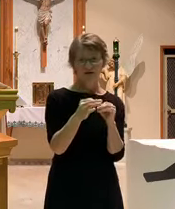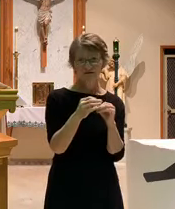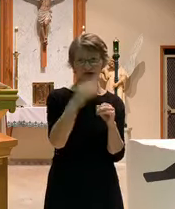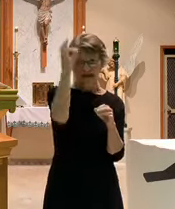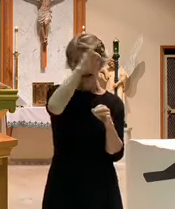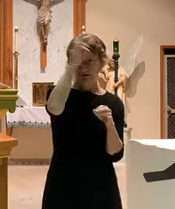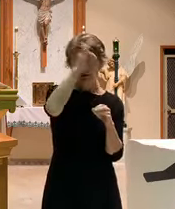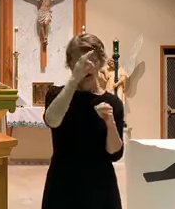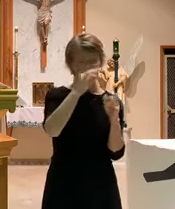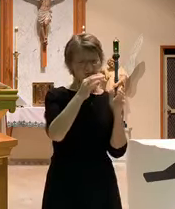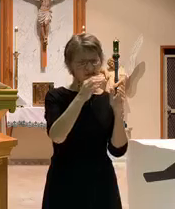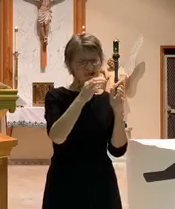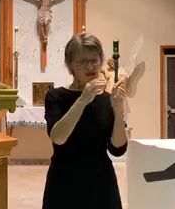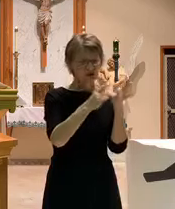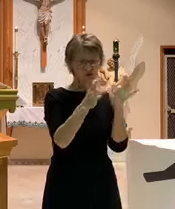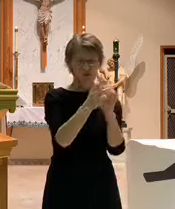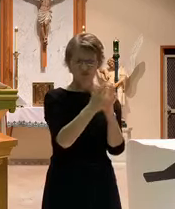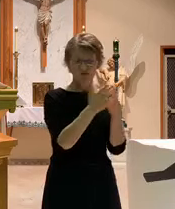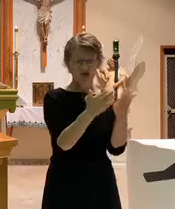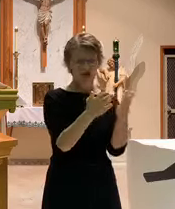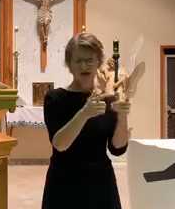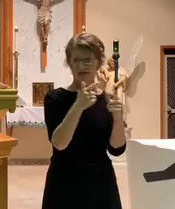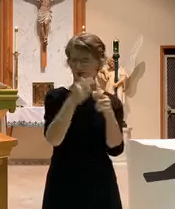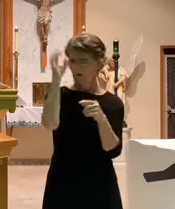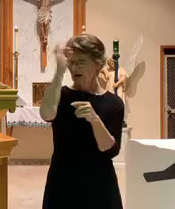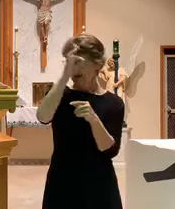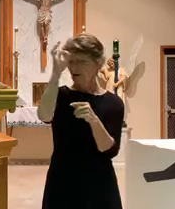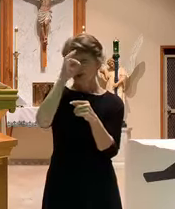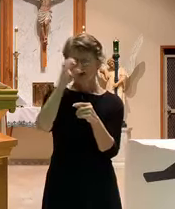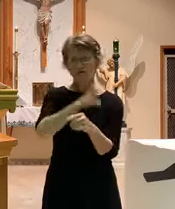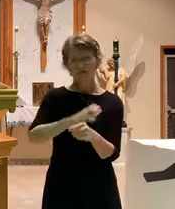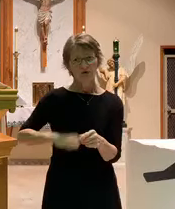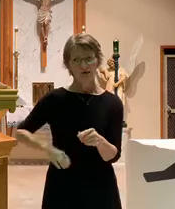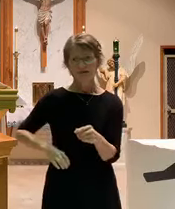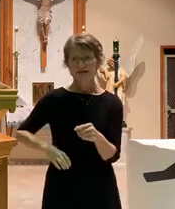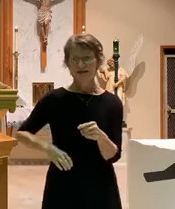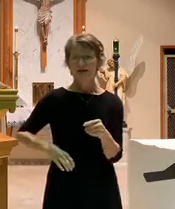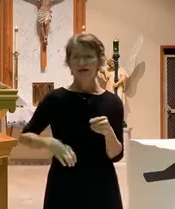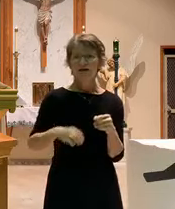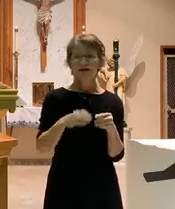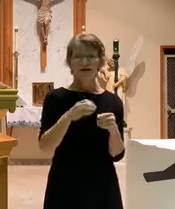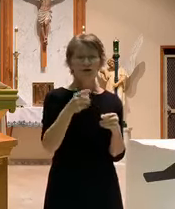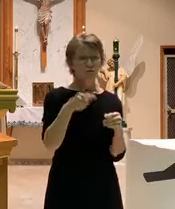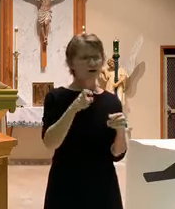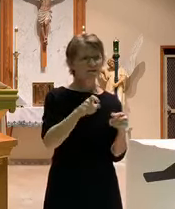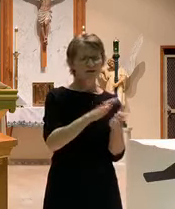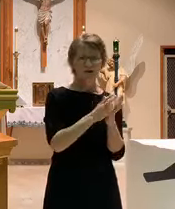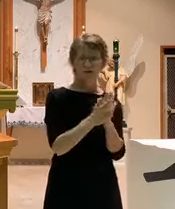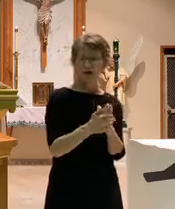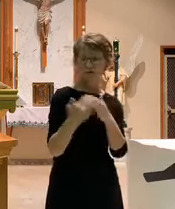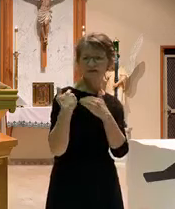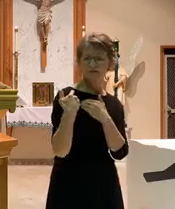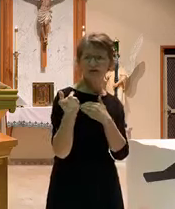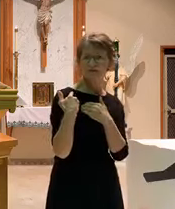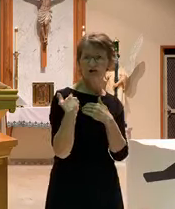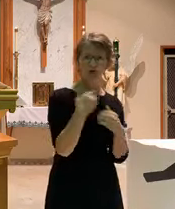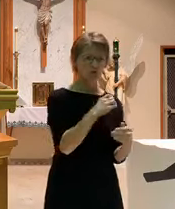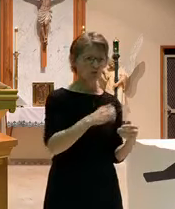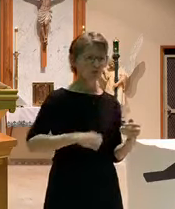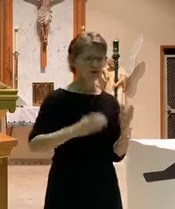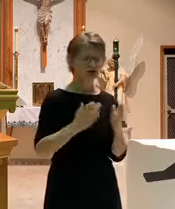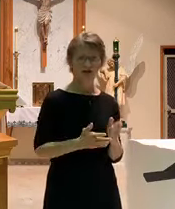of Christ." It is the immature and irresponsible Christian who doesn't take some time each